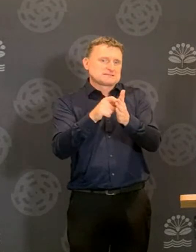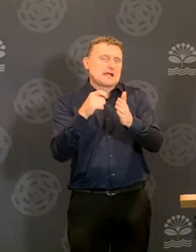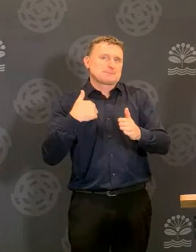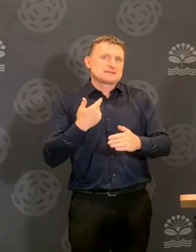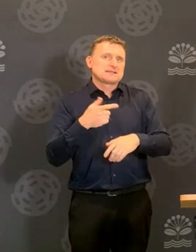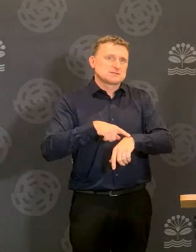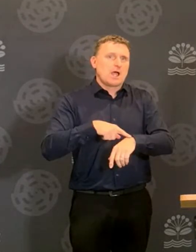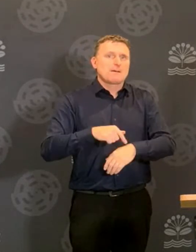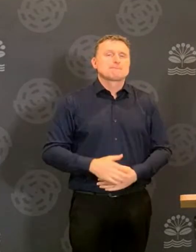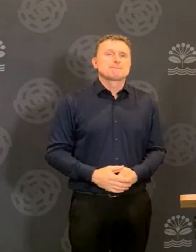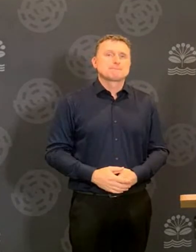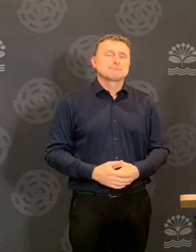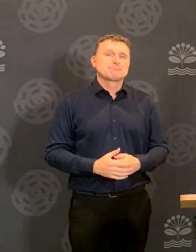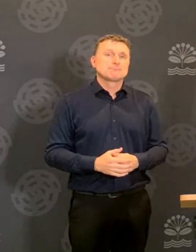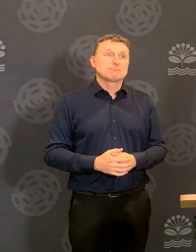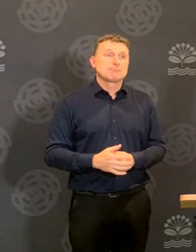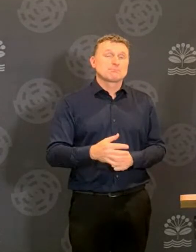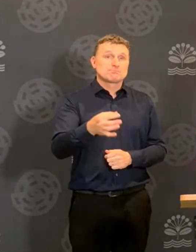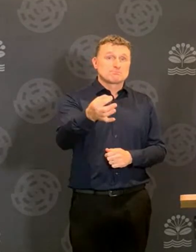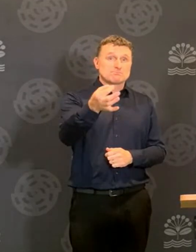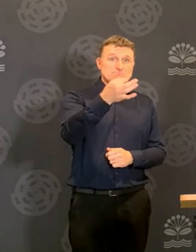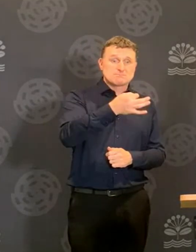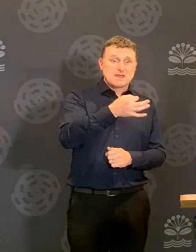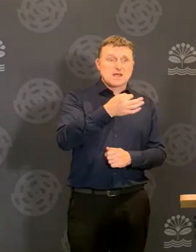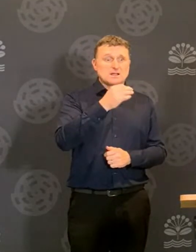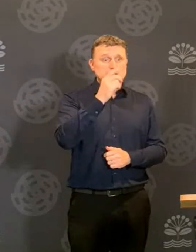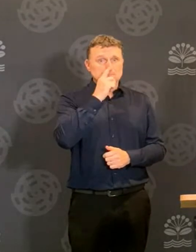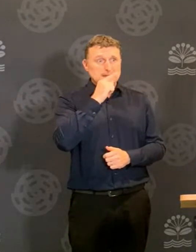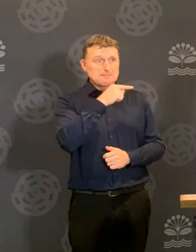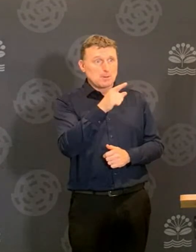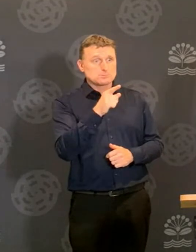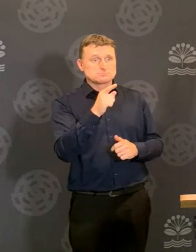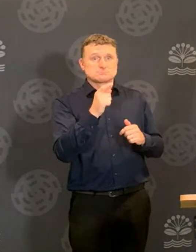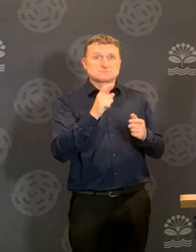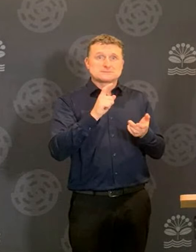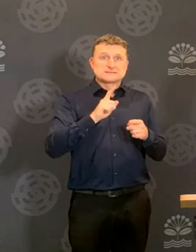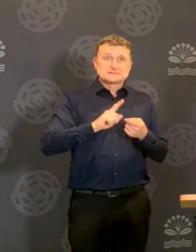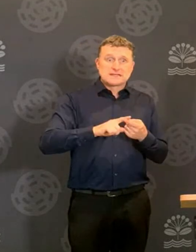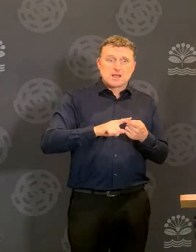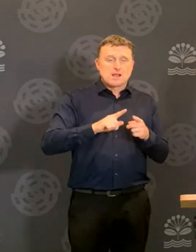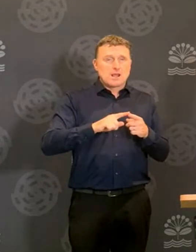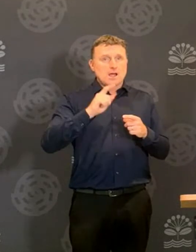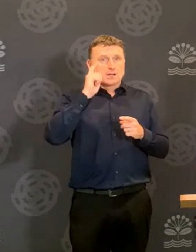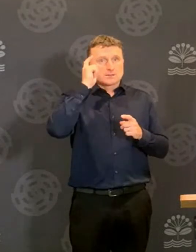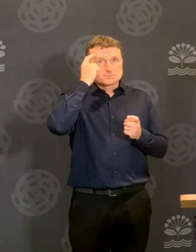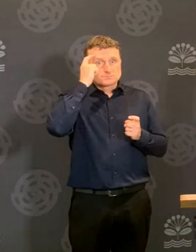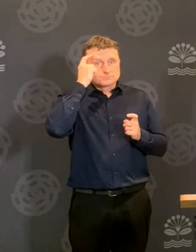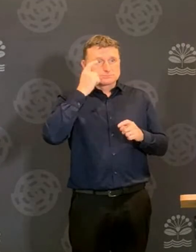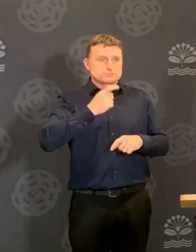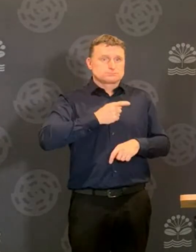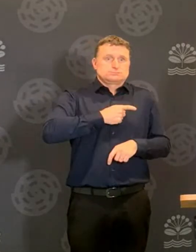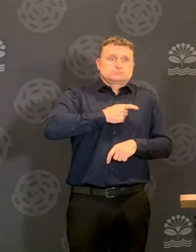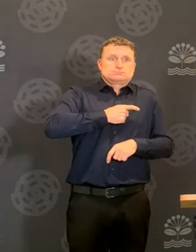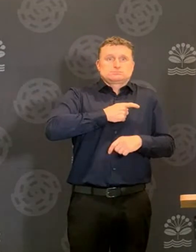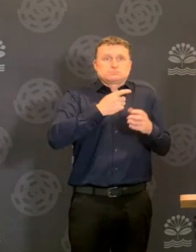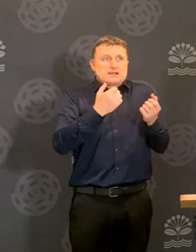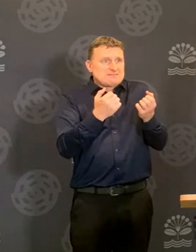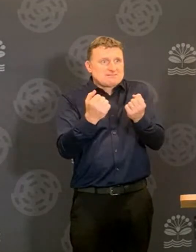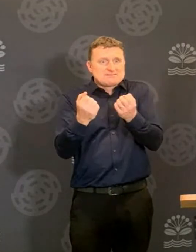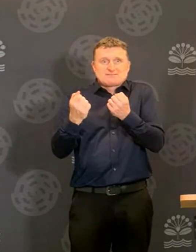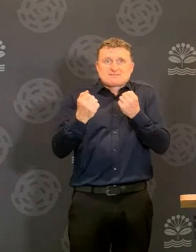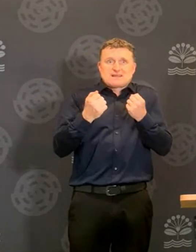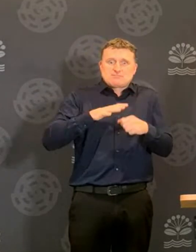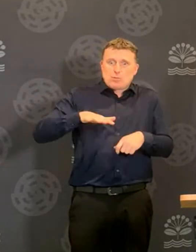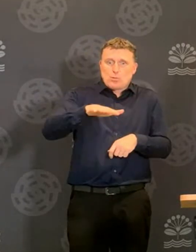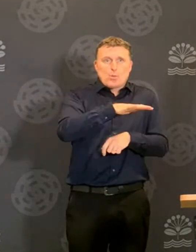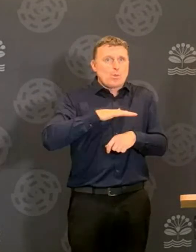from what you're hearing from people, is there still a high level of anxiety, apprehension? What the gauge and the feeling that you're